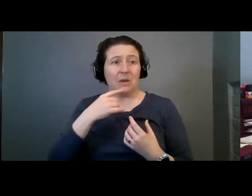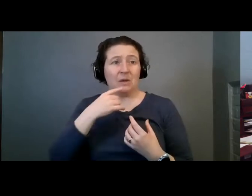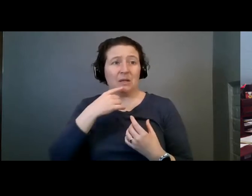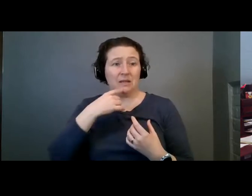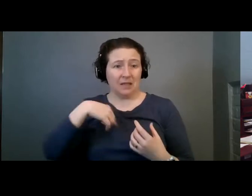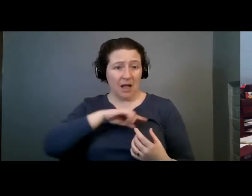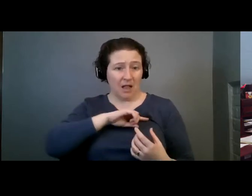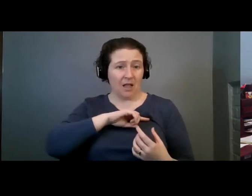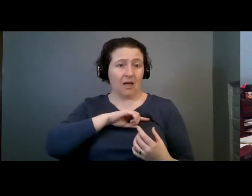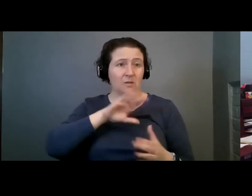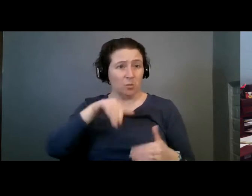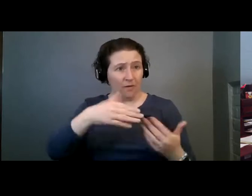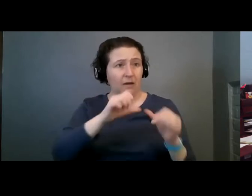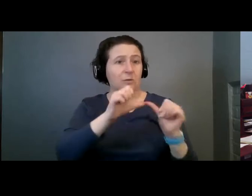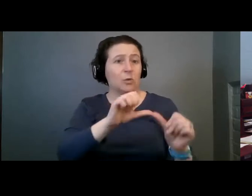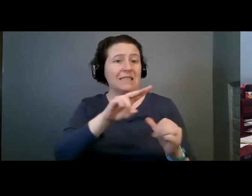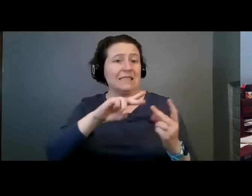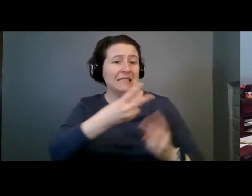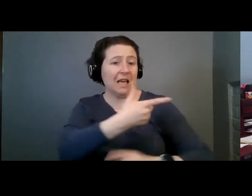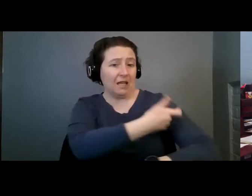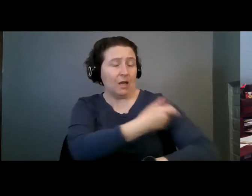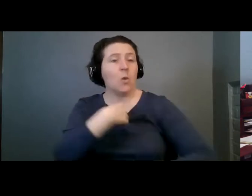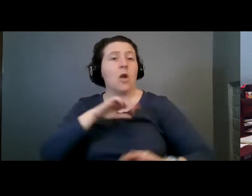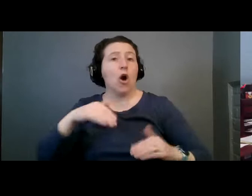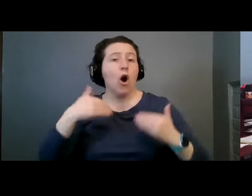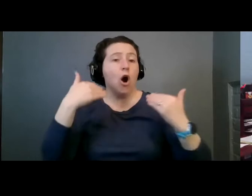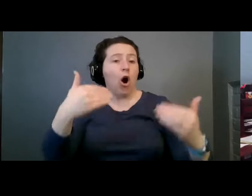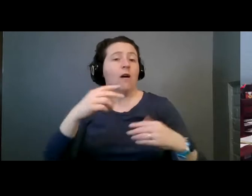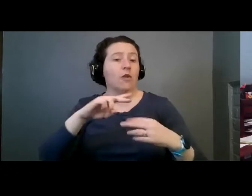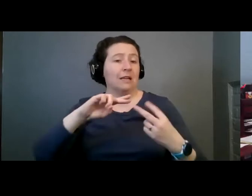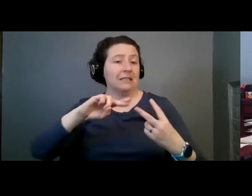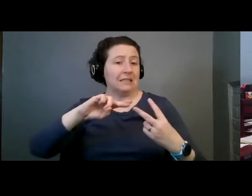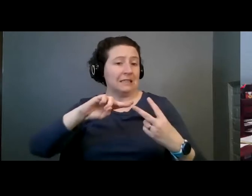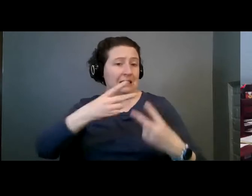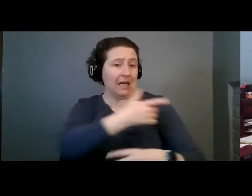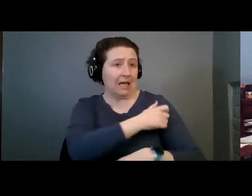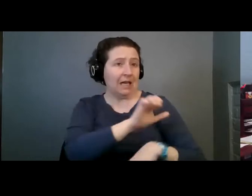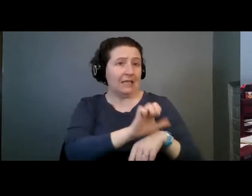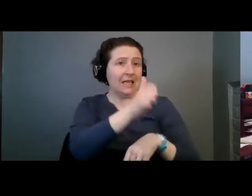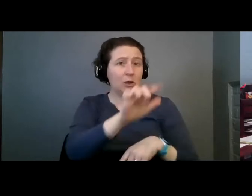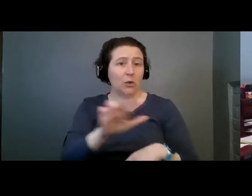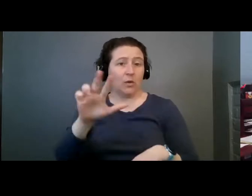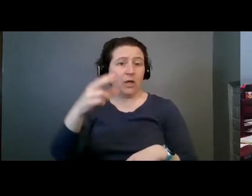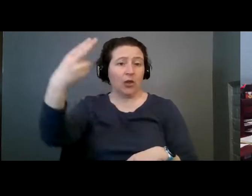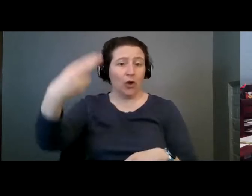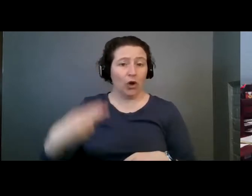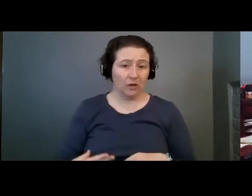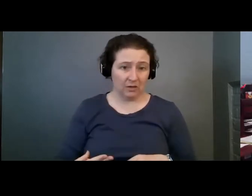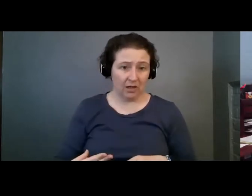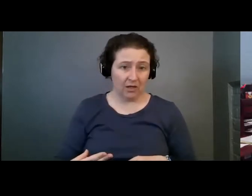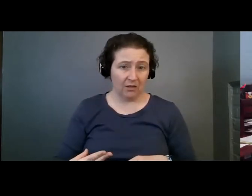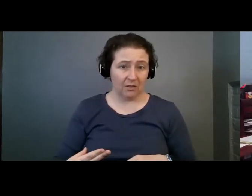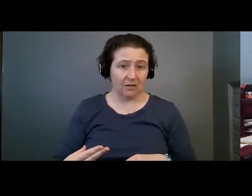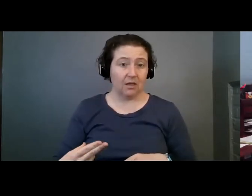doses as necessary. We offer second doses at 10 a.m. to 3 p.m. on Thursdays, and then